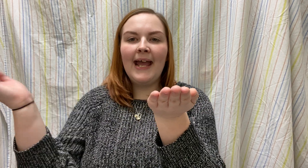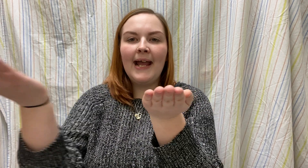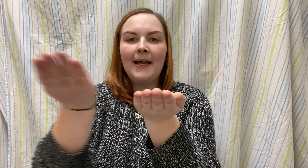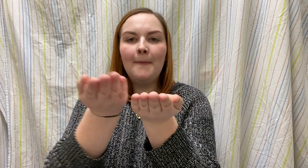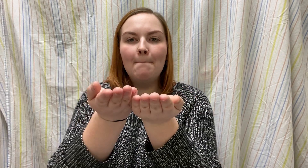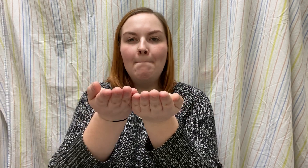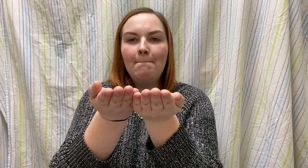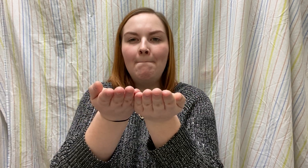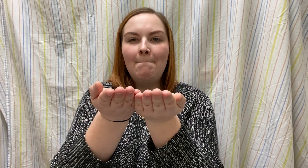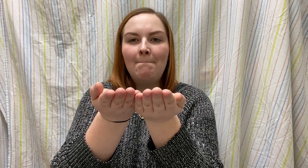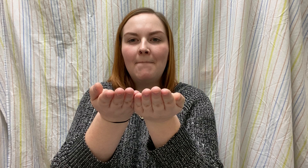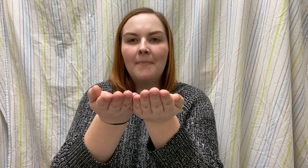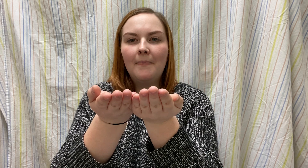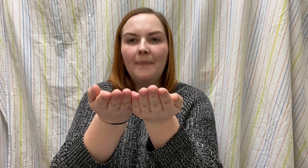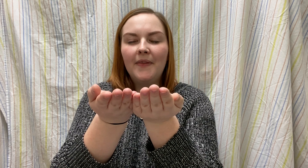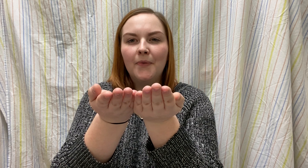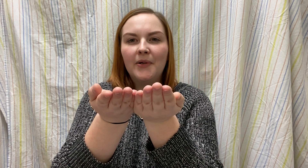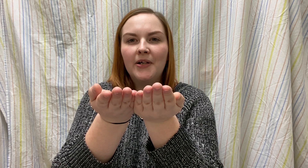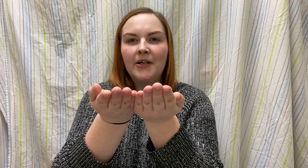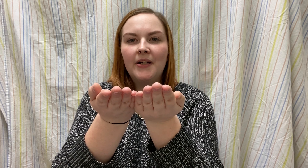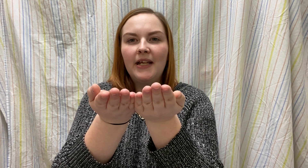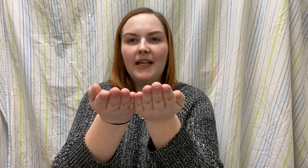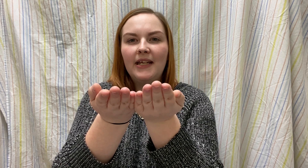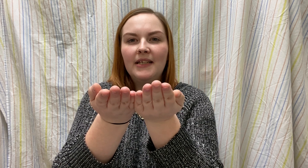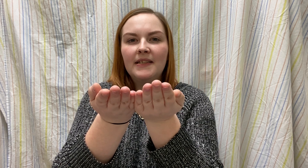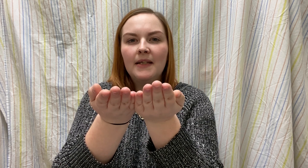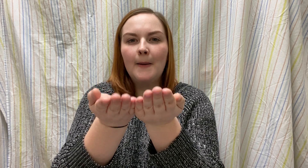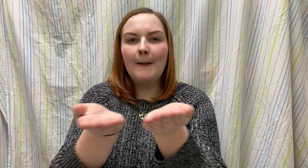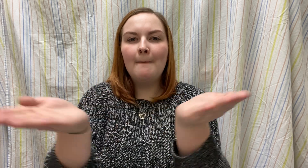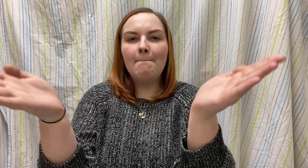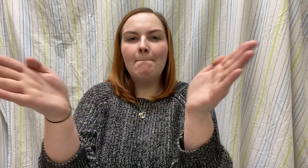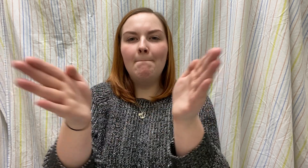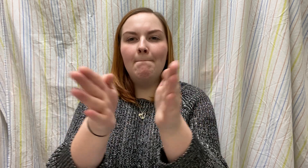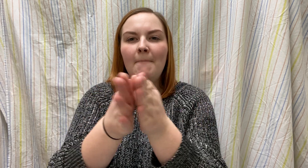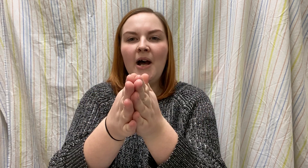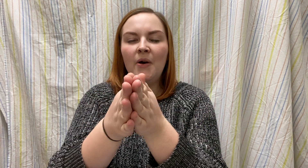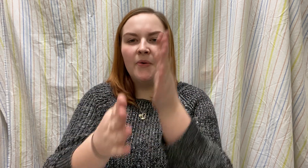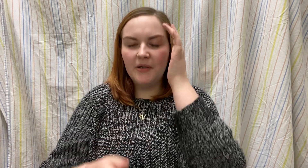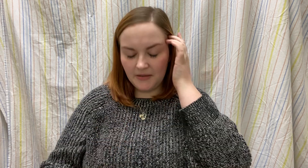Add m. The word is mo.